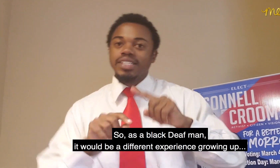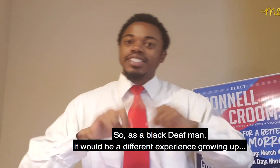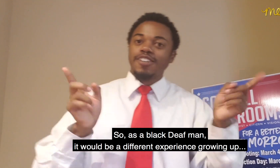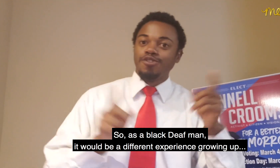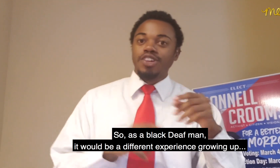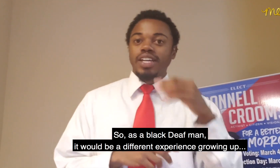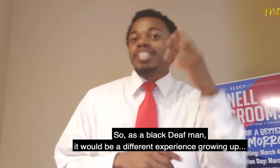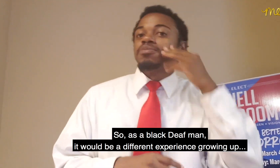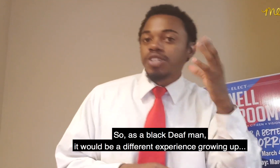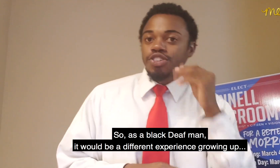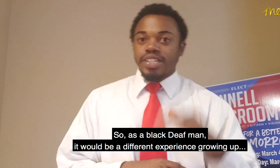experience growing up